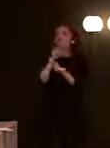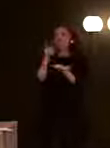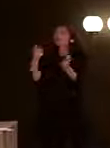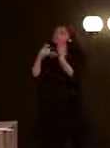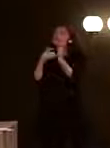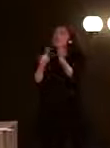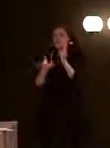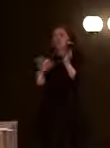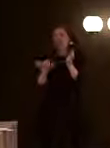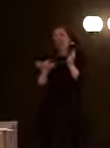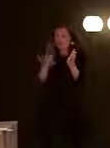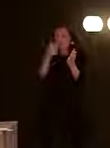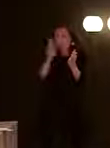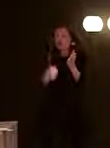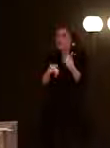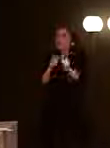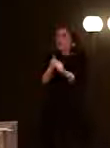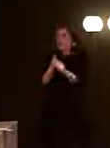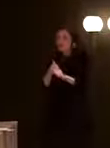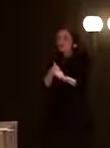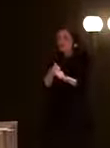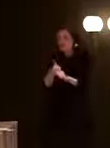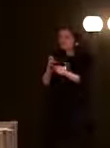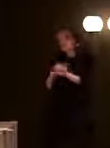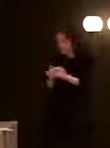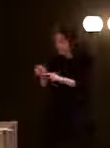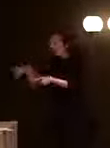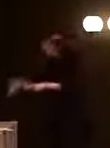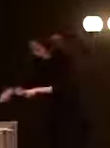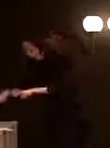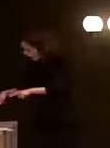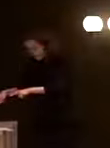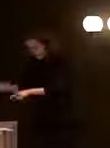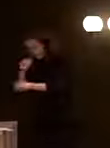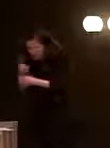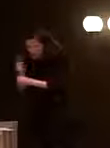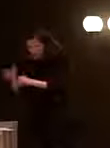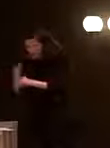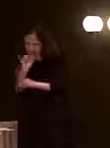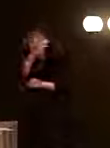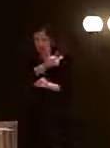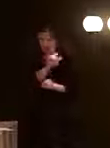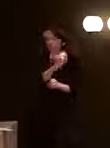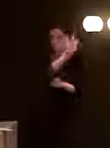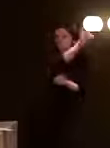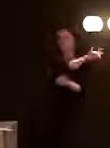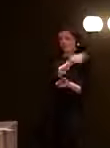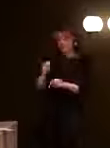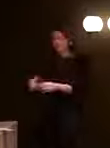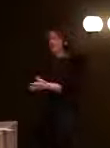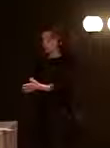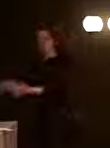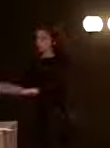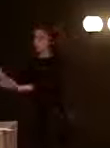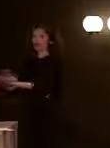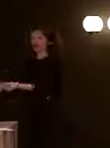can read, the clue can be in written form. Again, they need to understand instructions, written instructions and prepositions. If they can't read,